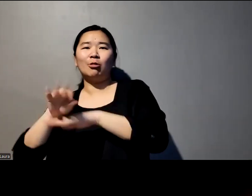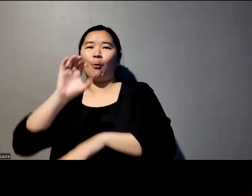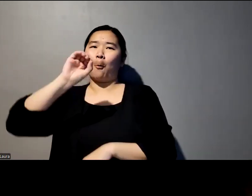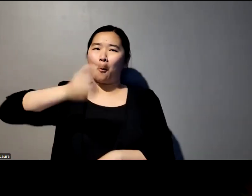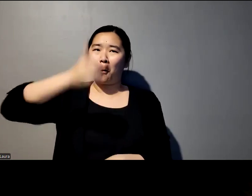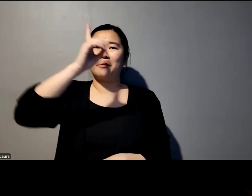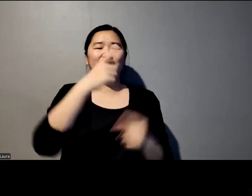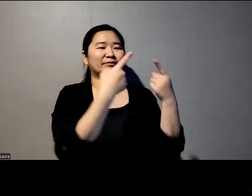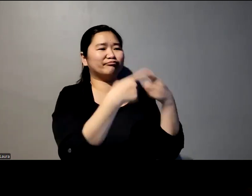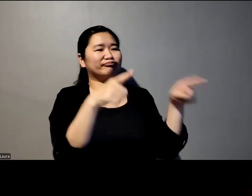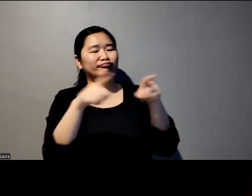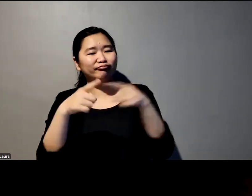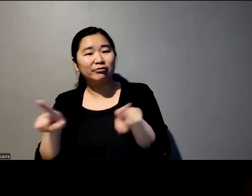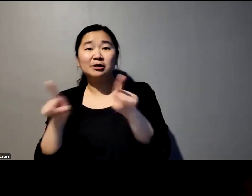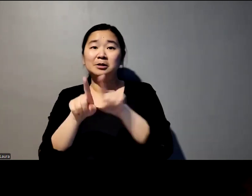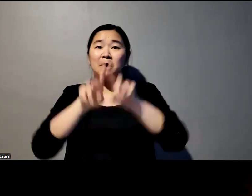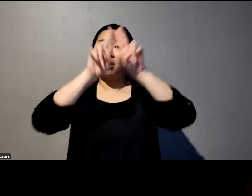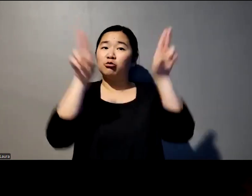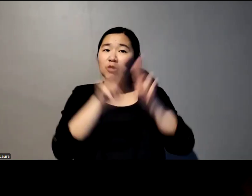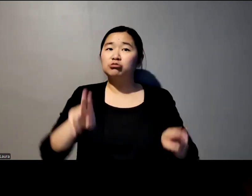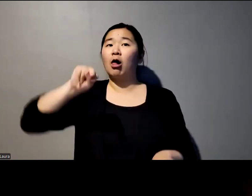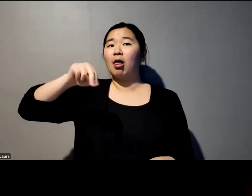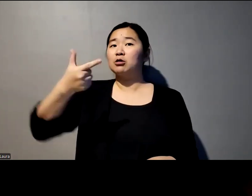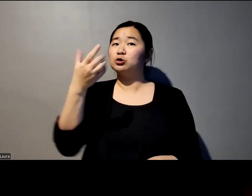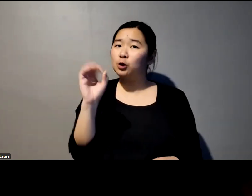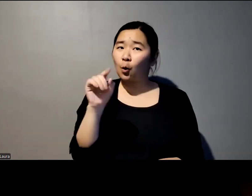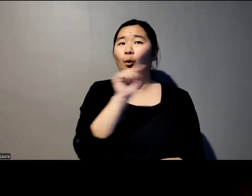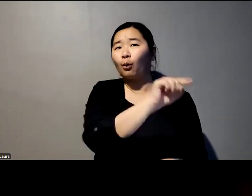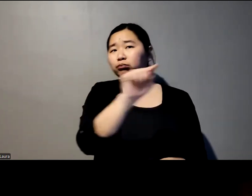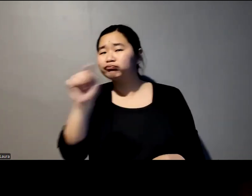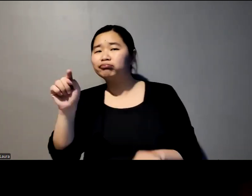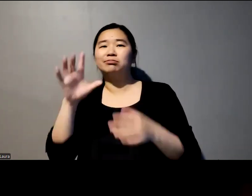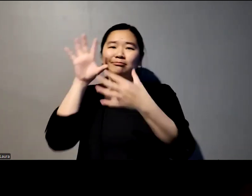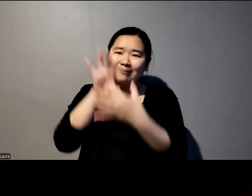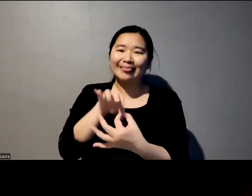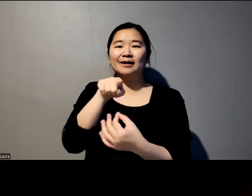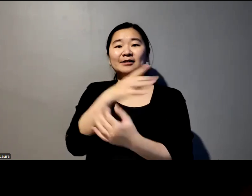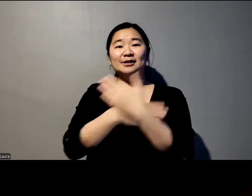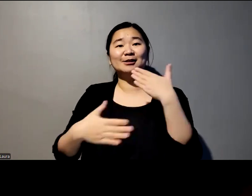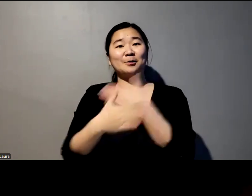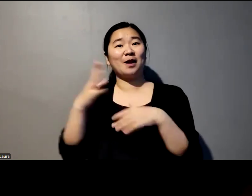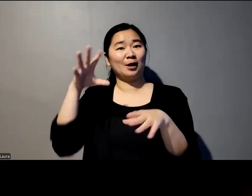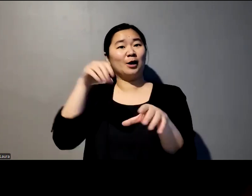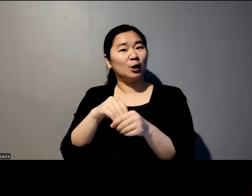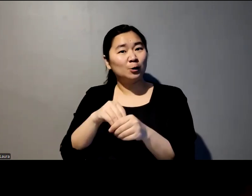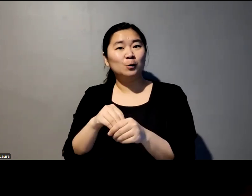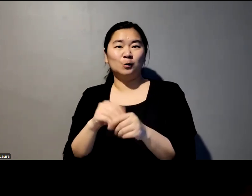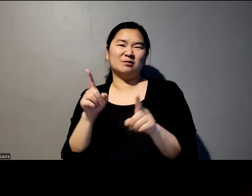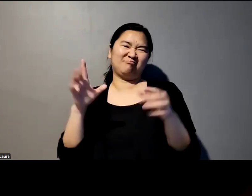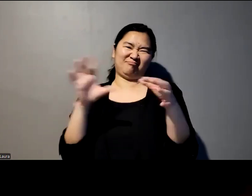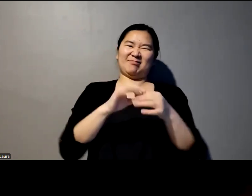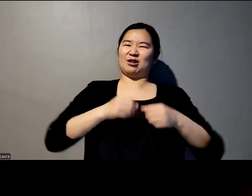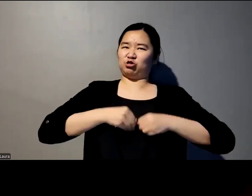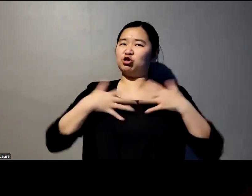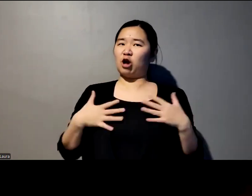what happens. We've spoken a lot about investments, but what happens when investments are reduced? What happens then? How does that involve? How